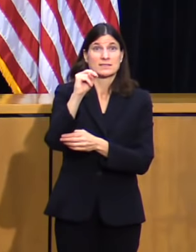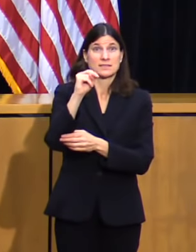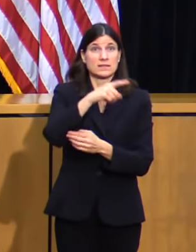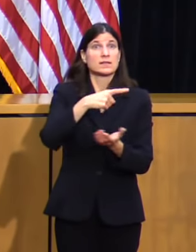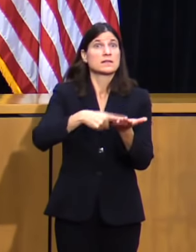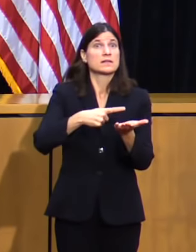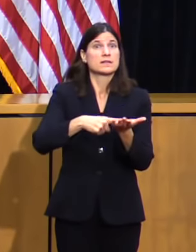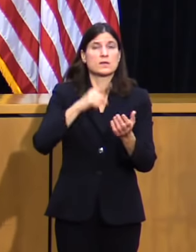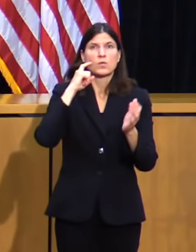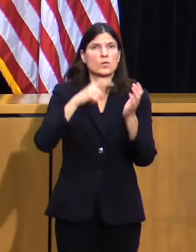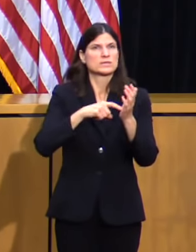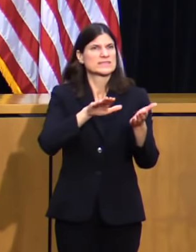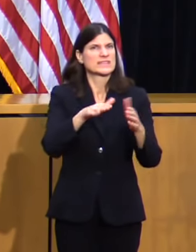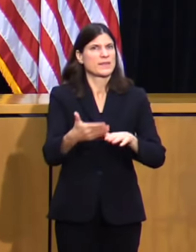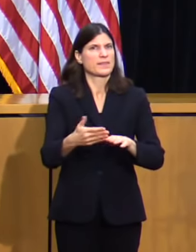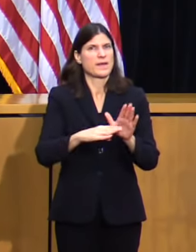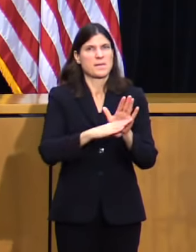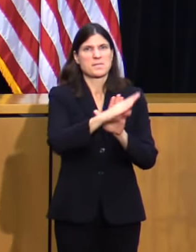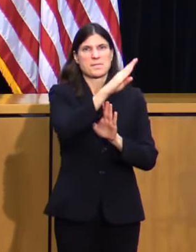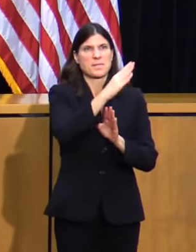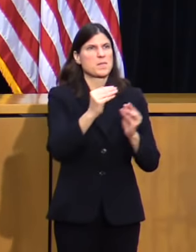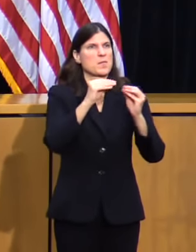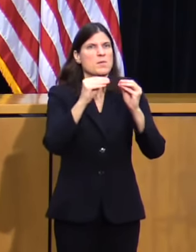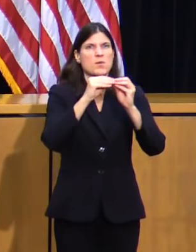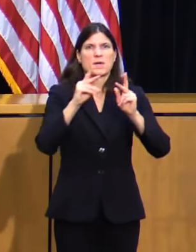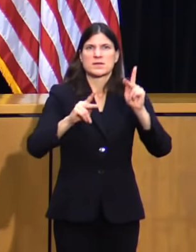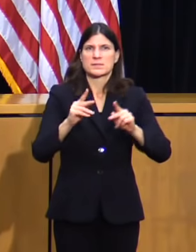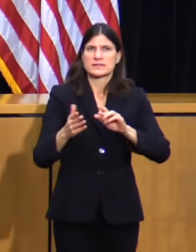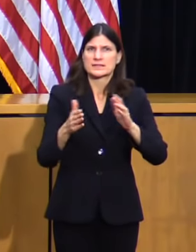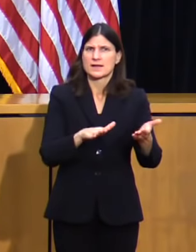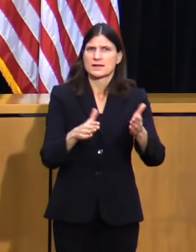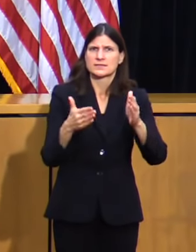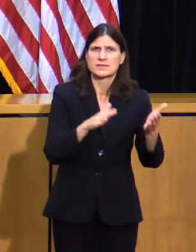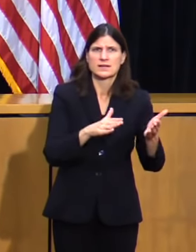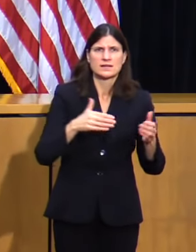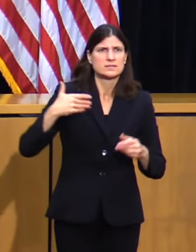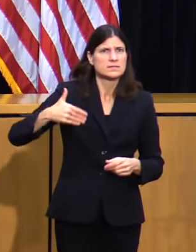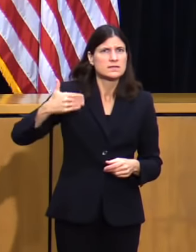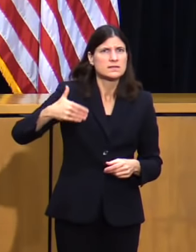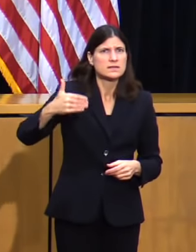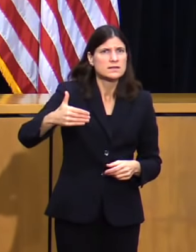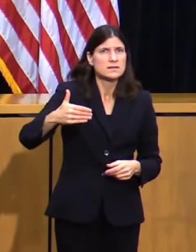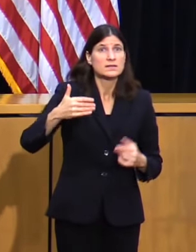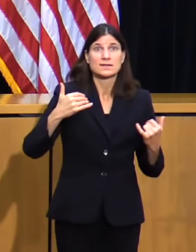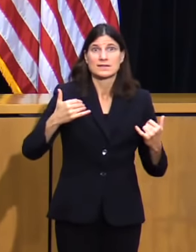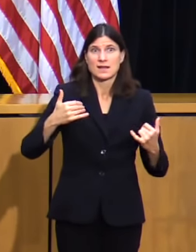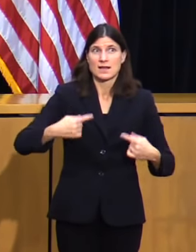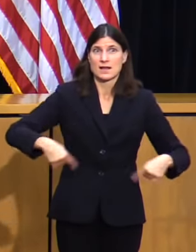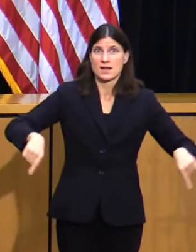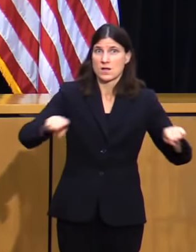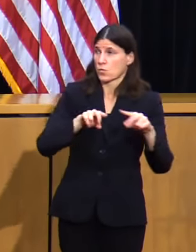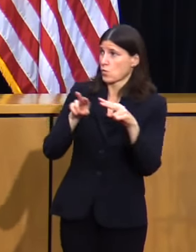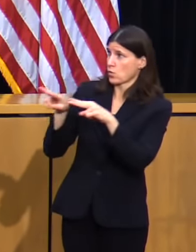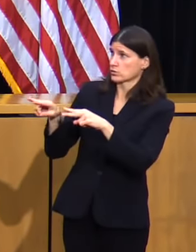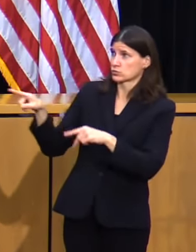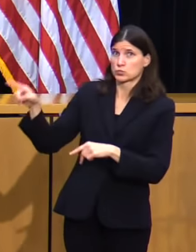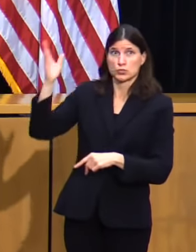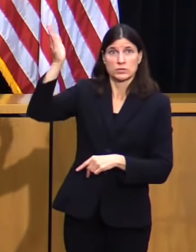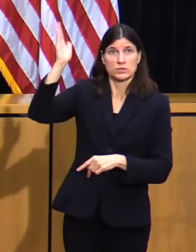been hundreds and hundreds of deaths. For people watching and they're thinking, well, the worst is behind us, it's not that